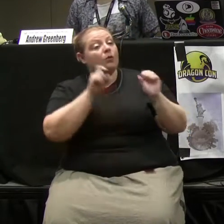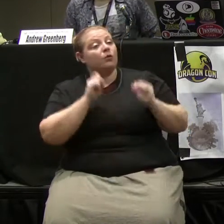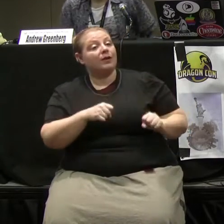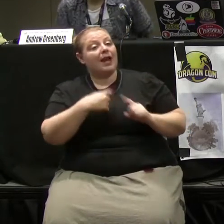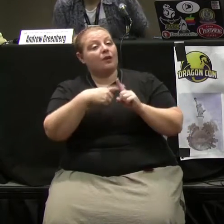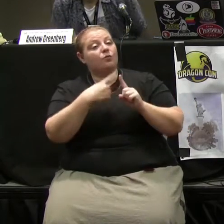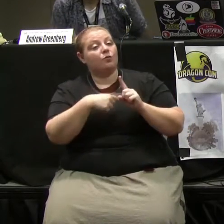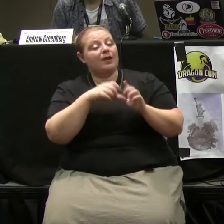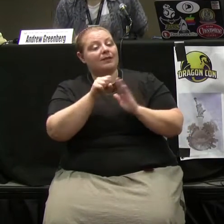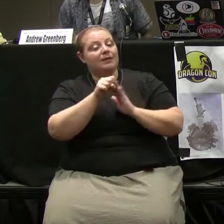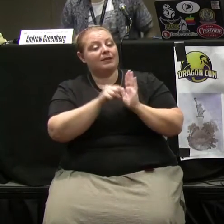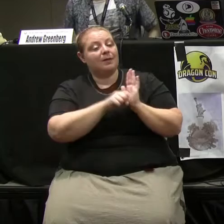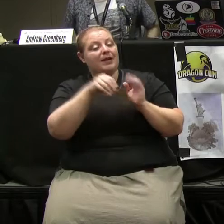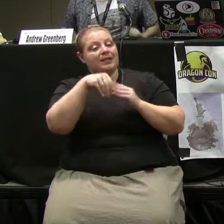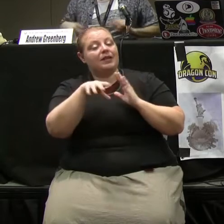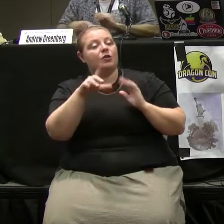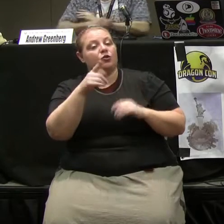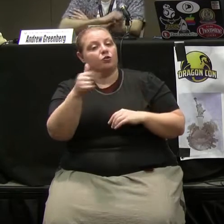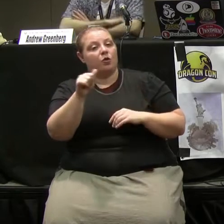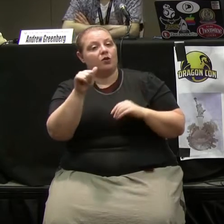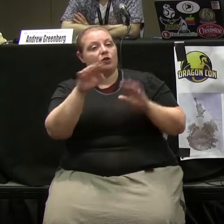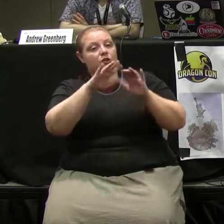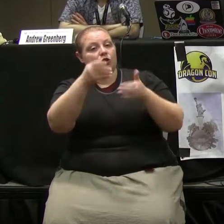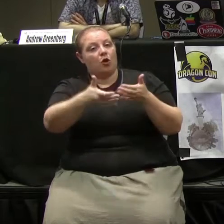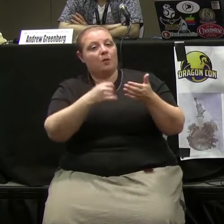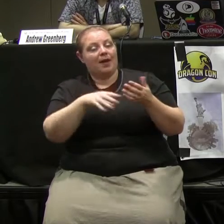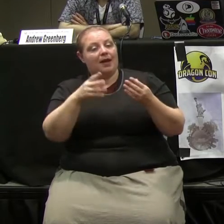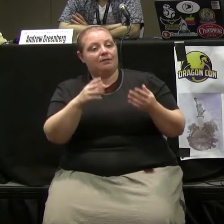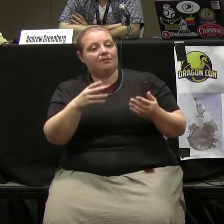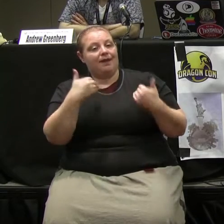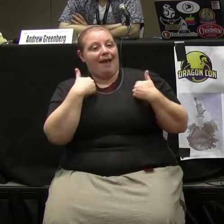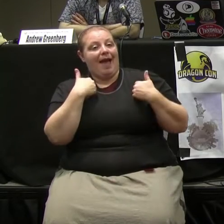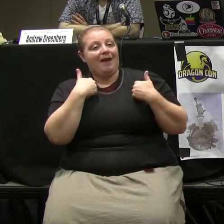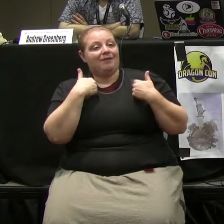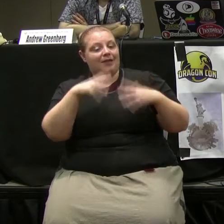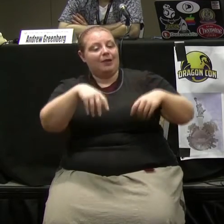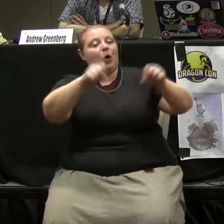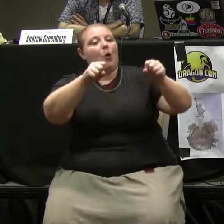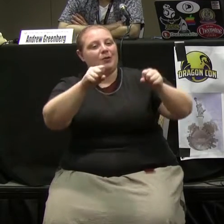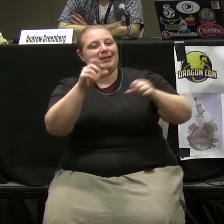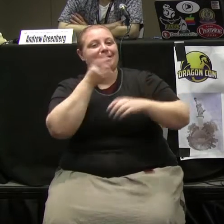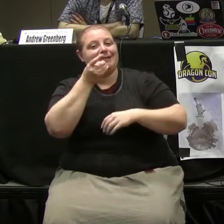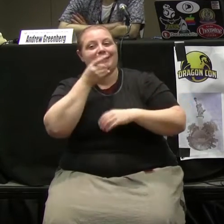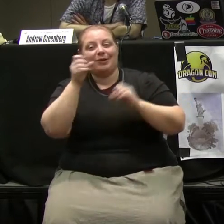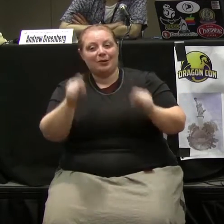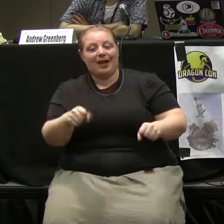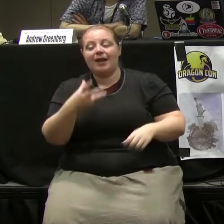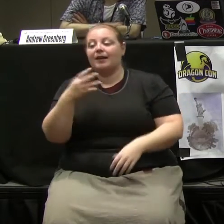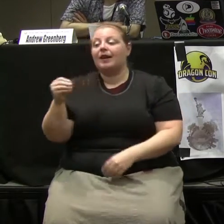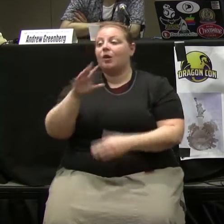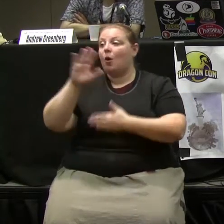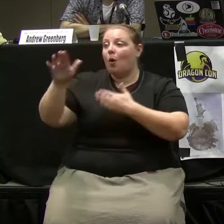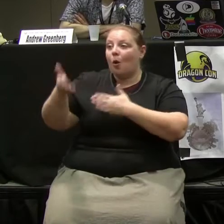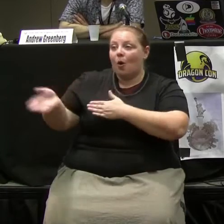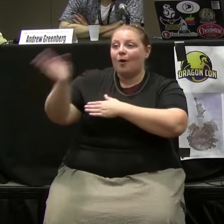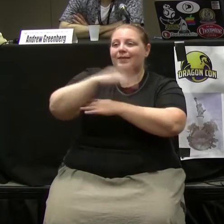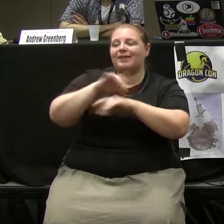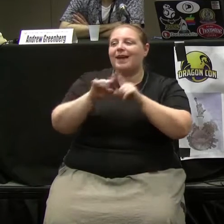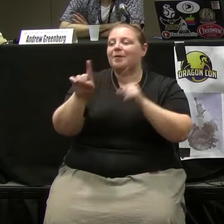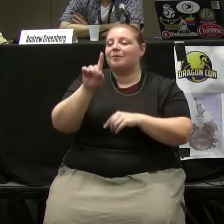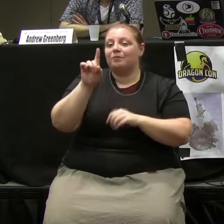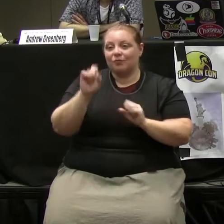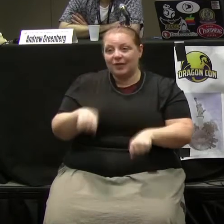space in the Georgia Dome. Yeah, and host dinner. It's great. It's really nice. You can put on a whole day at the Georgia Dome. But you got to get